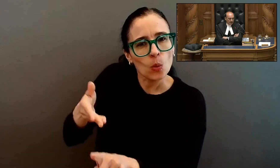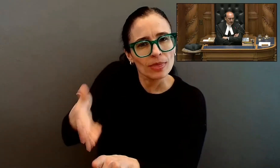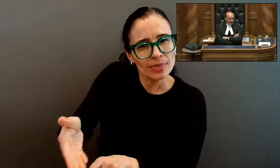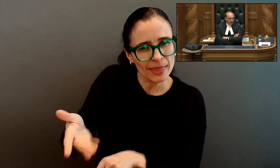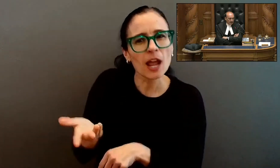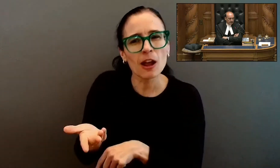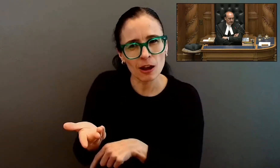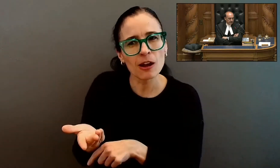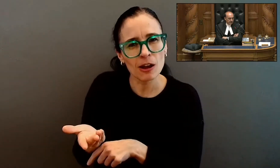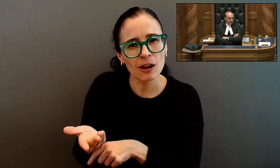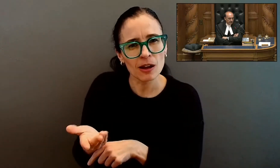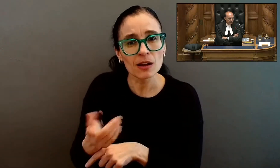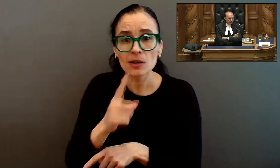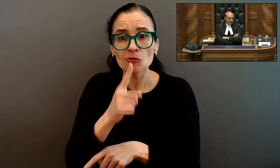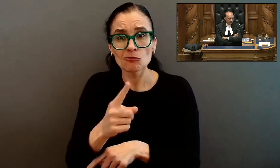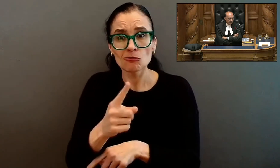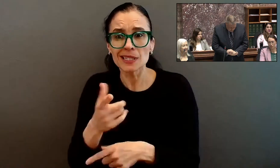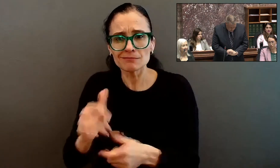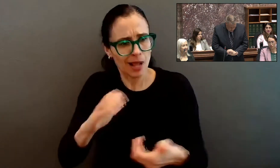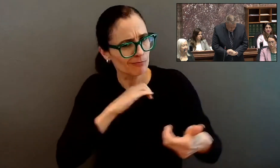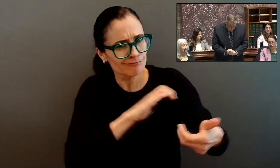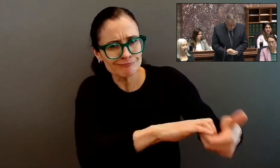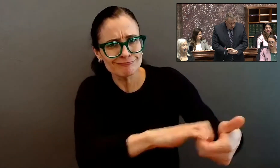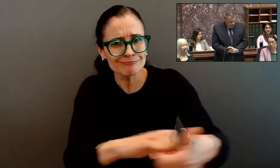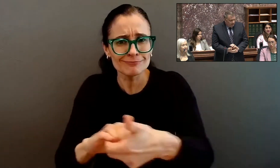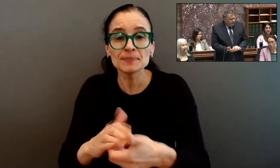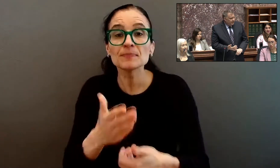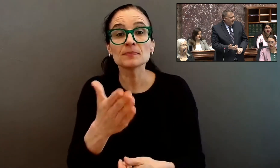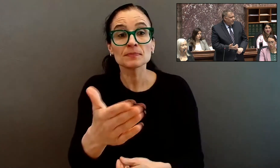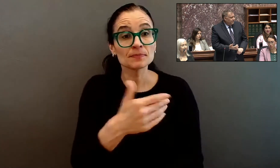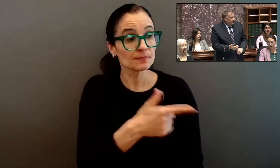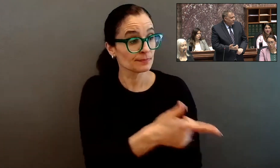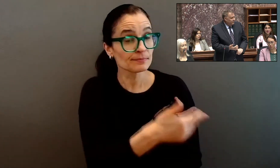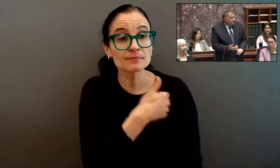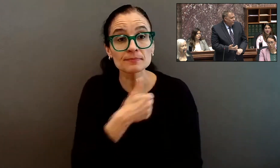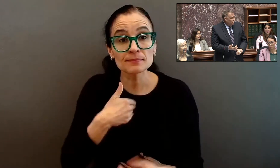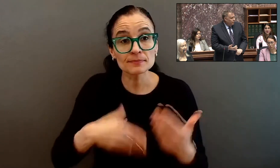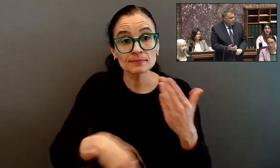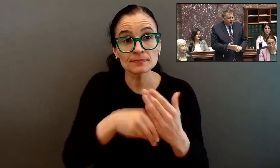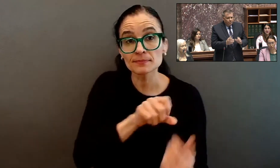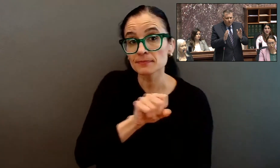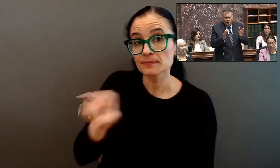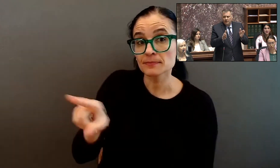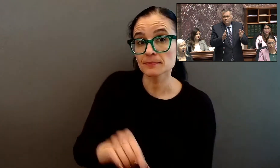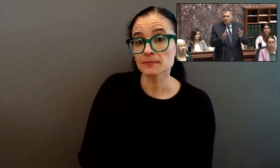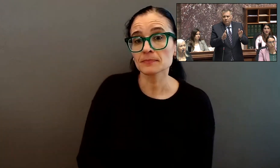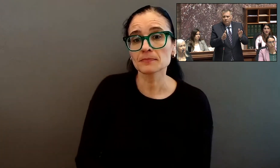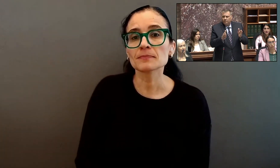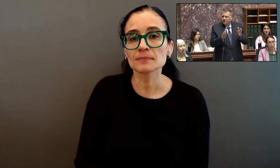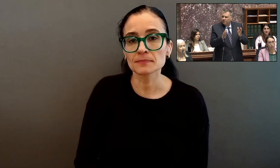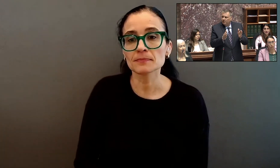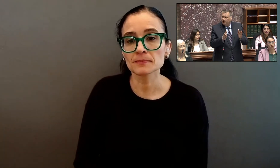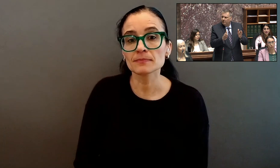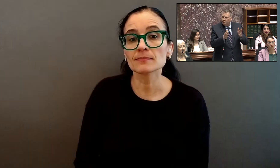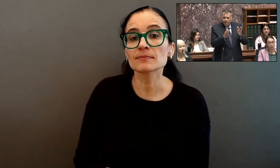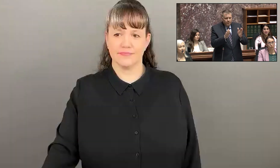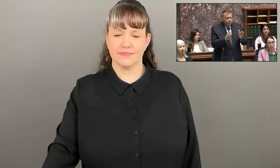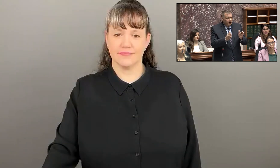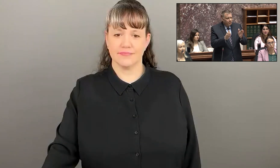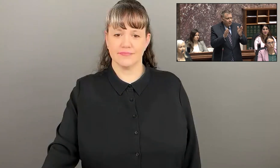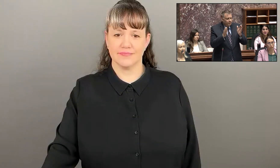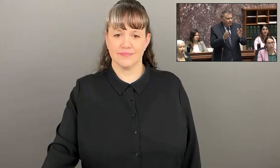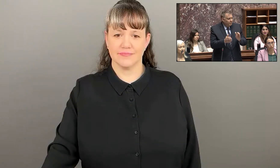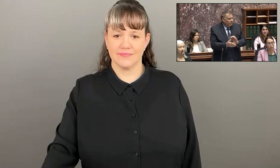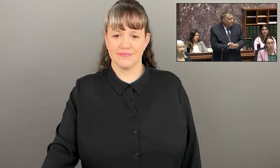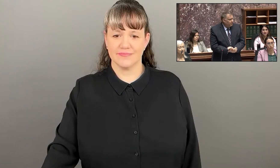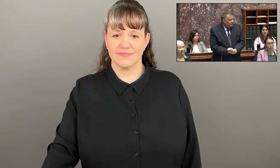Member supplemental. Thank you, Mr. Speaker. Well, you know, the lack of answers and, more importantly, the body language from the Attorney General, from the